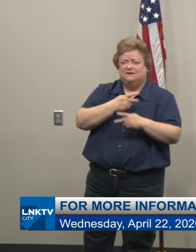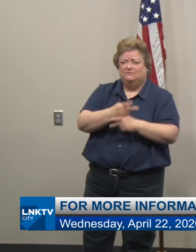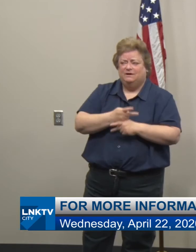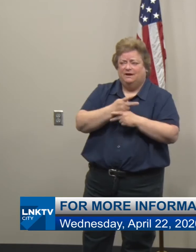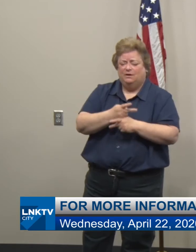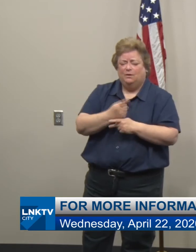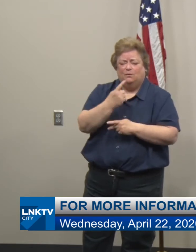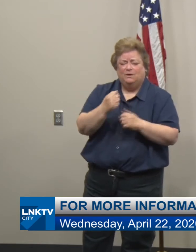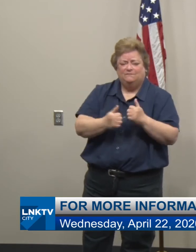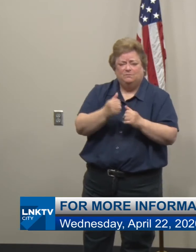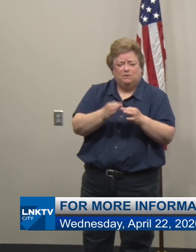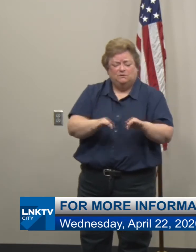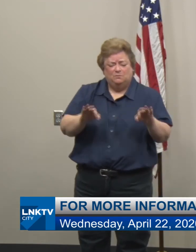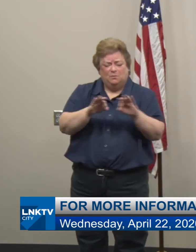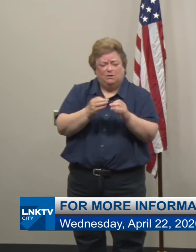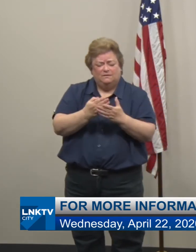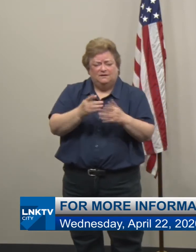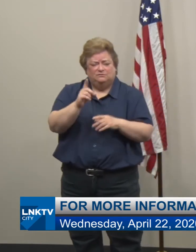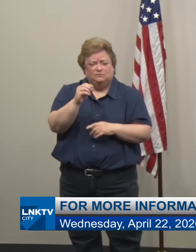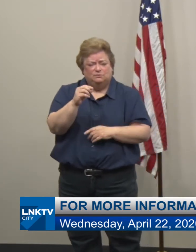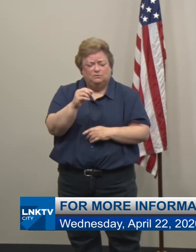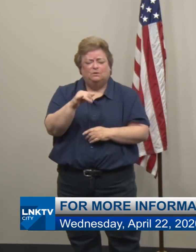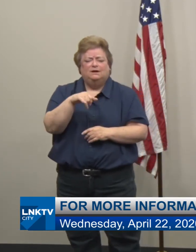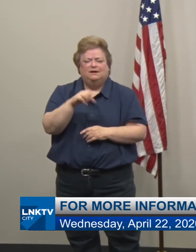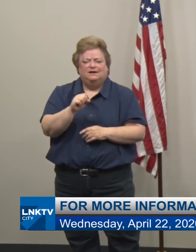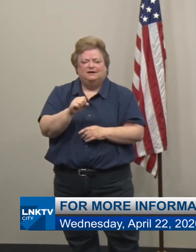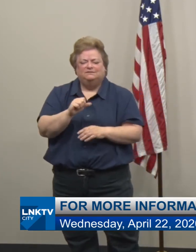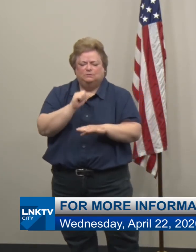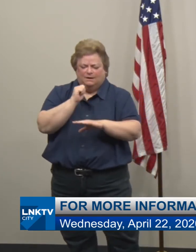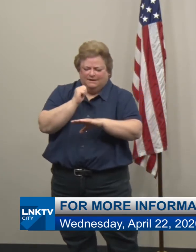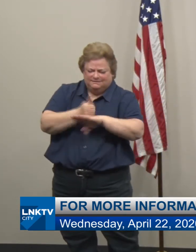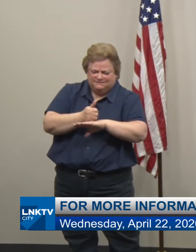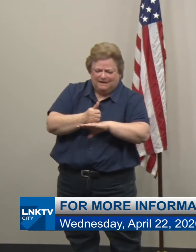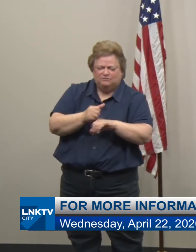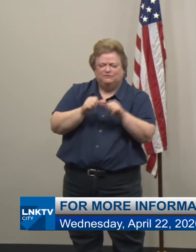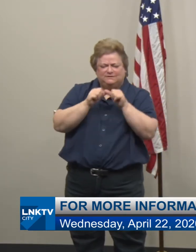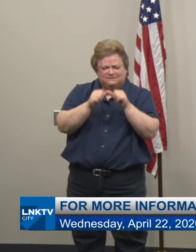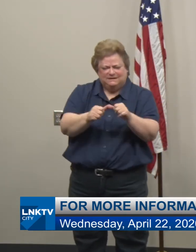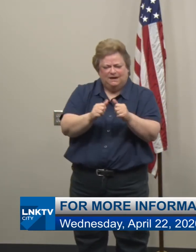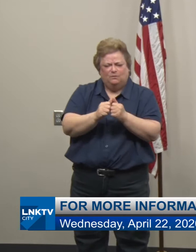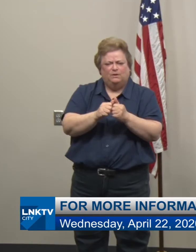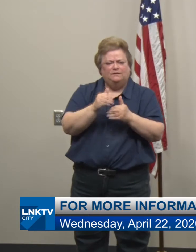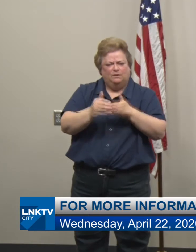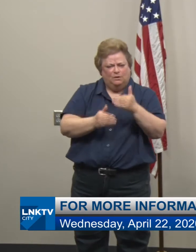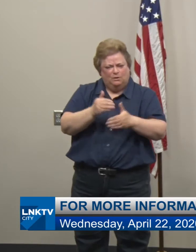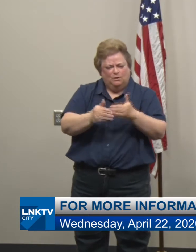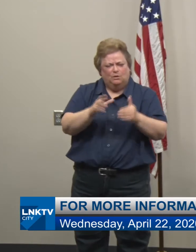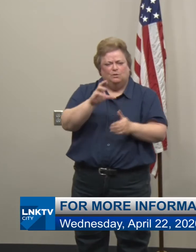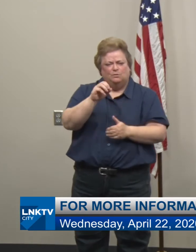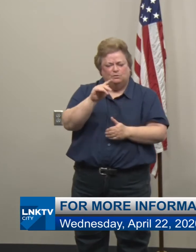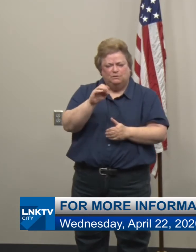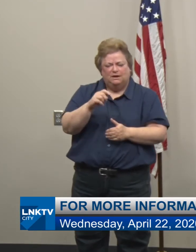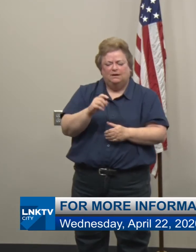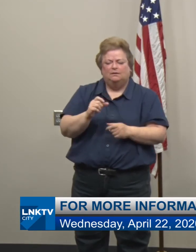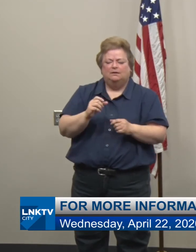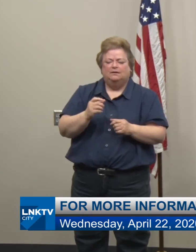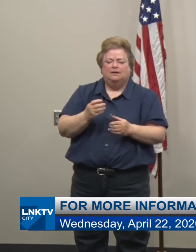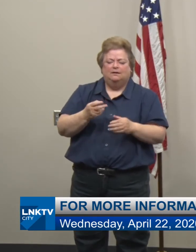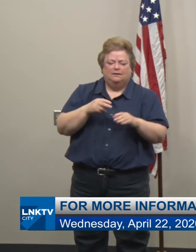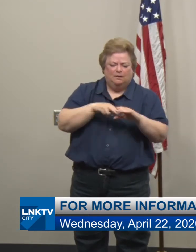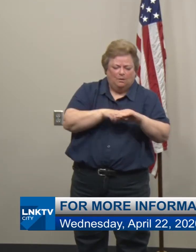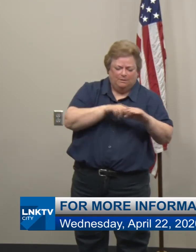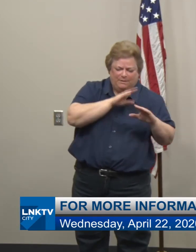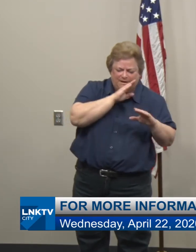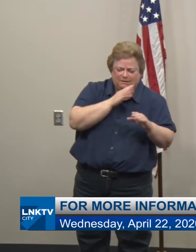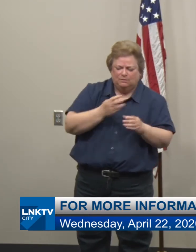important things that you can do is to establish and stick to a routine. Going to sleep and waking up at reasonable times and